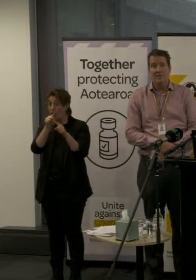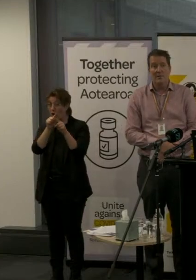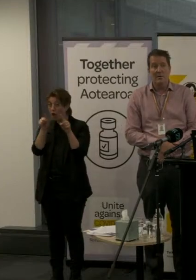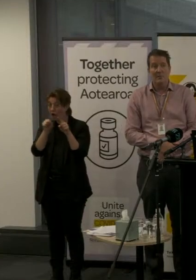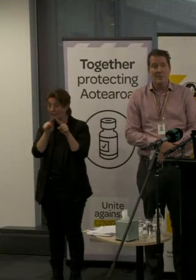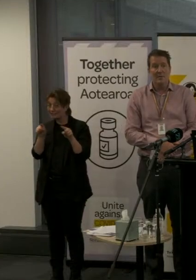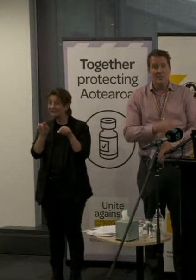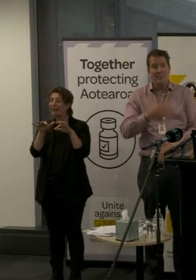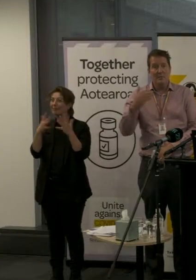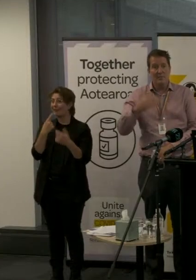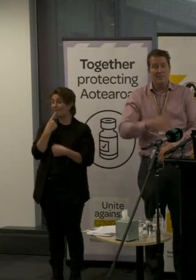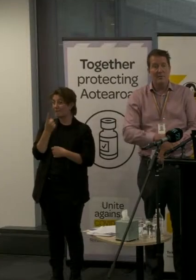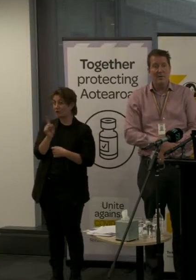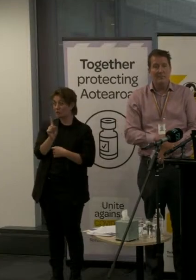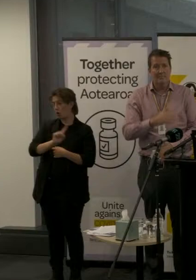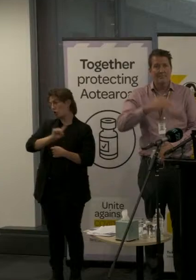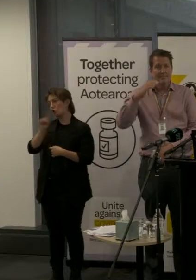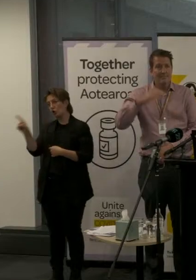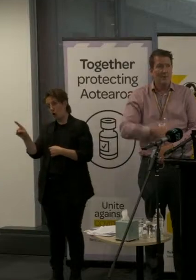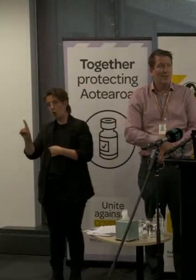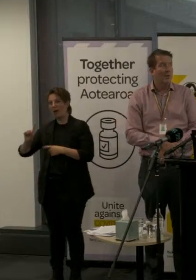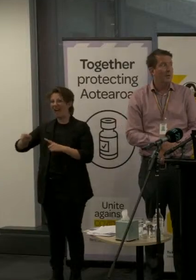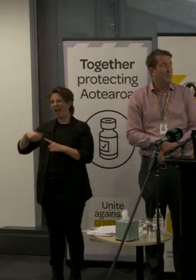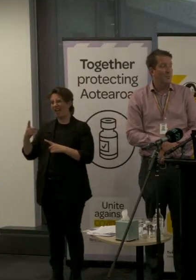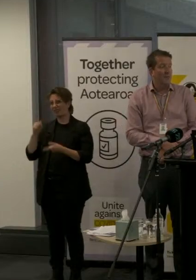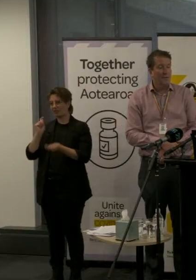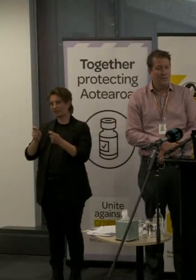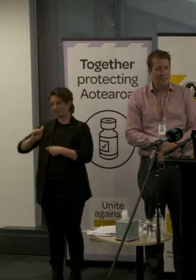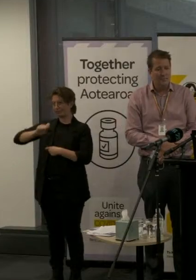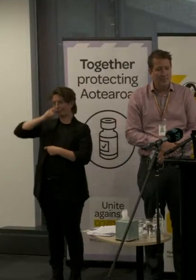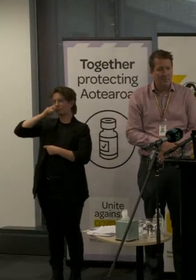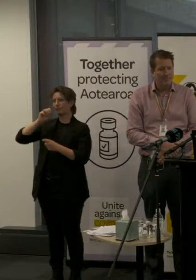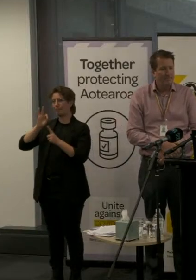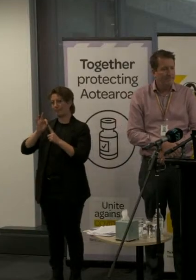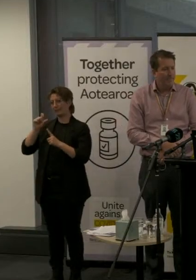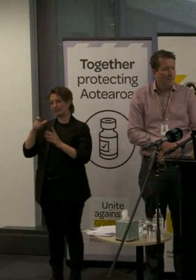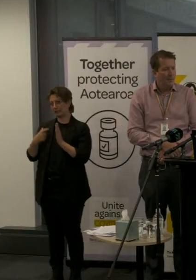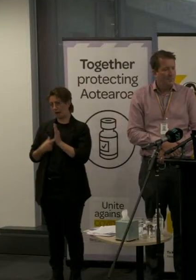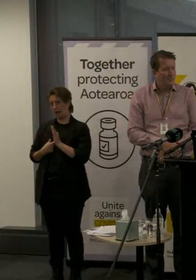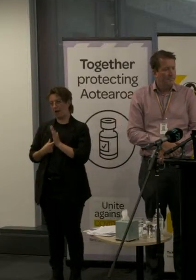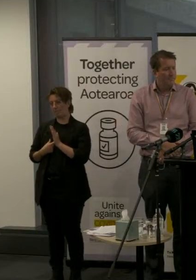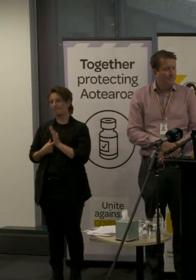change over time, obviously, as we move through higher numbers of cases.